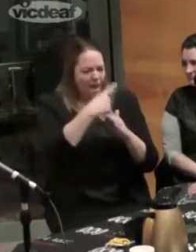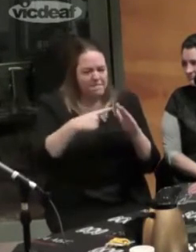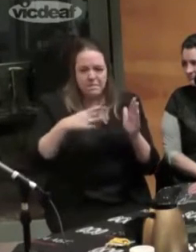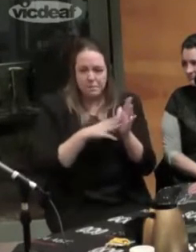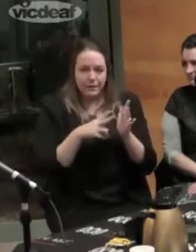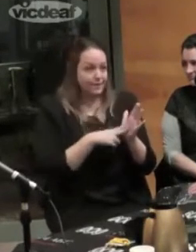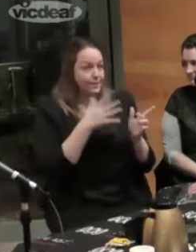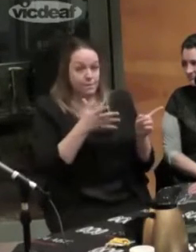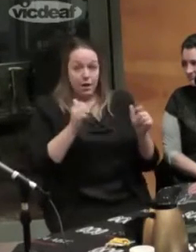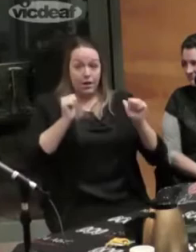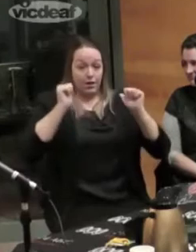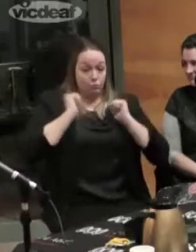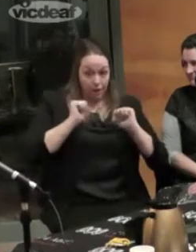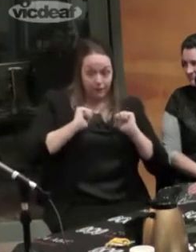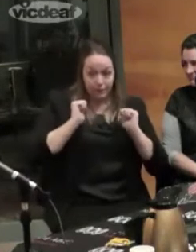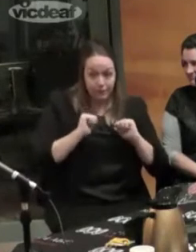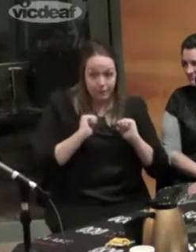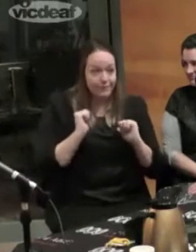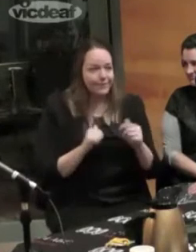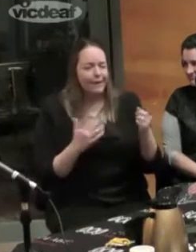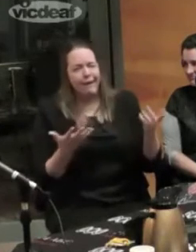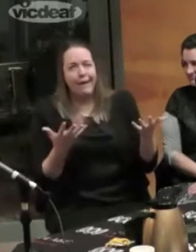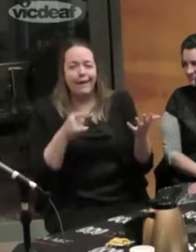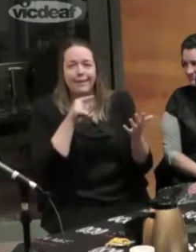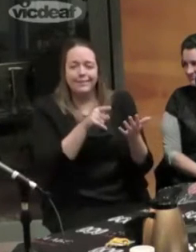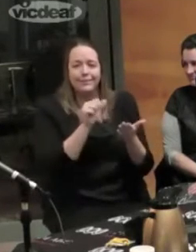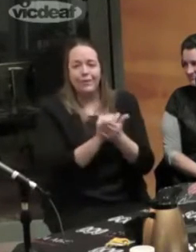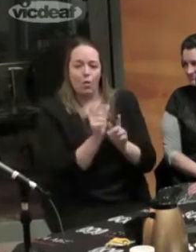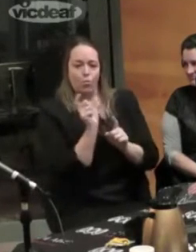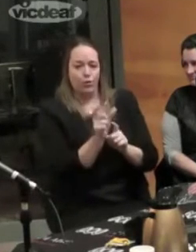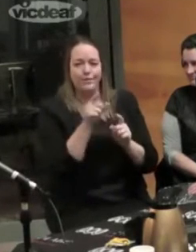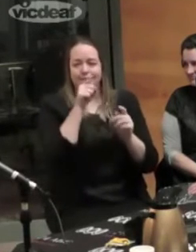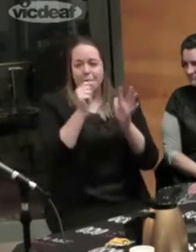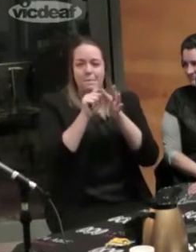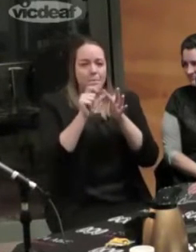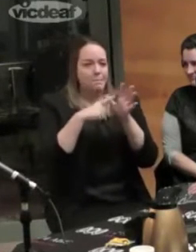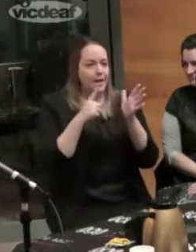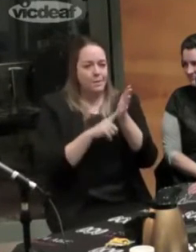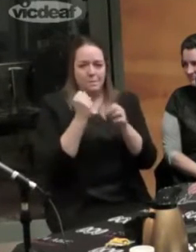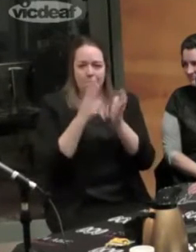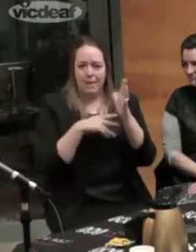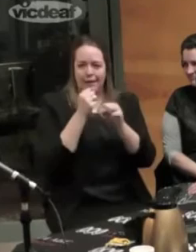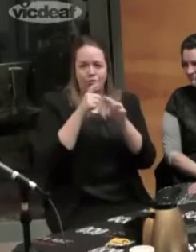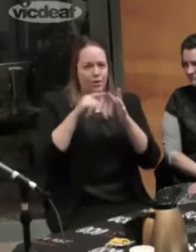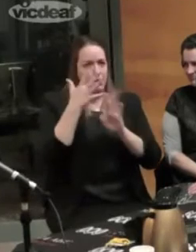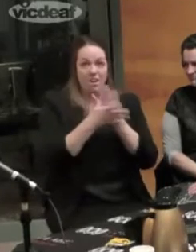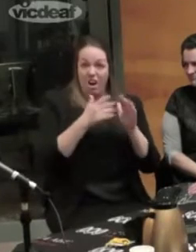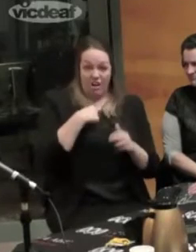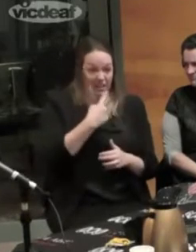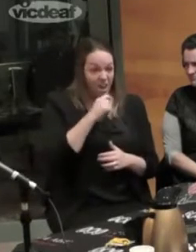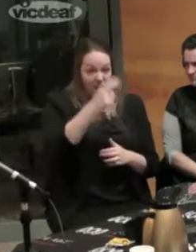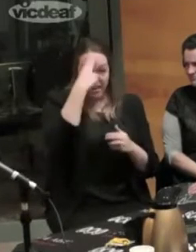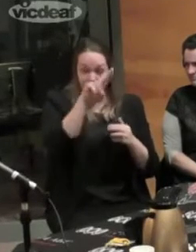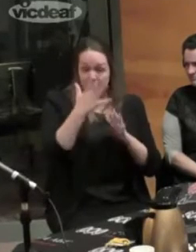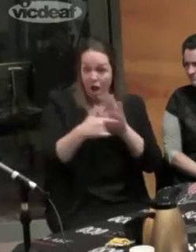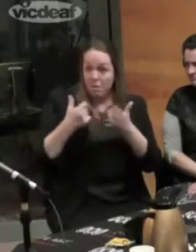you stimulate it. I'm not sure if that's exactly the wording that Pedal Magic used. Am I having to pay them every time I use their name? No, you're